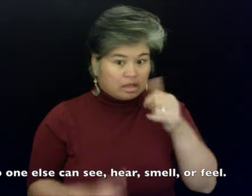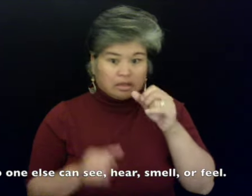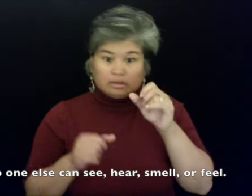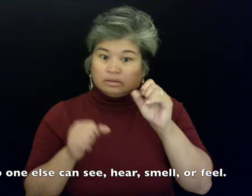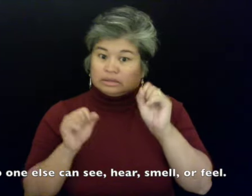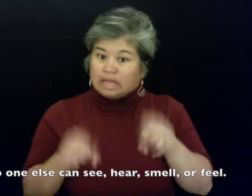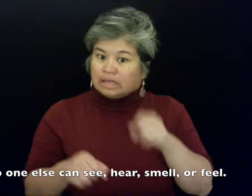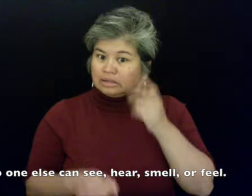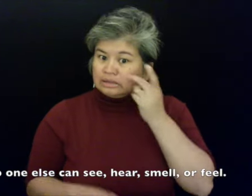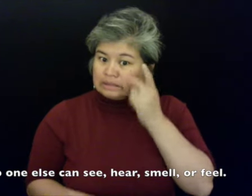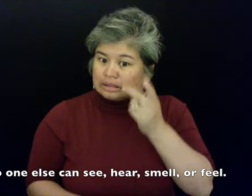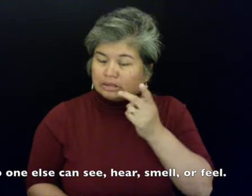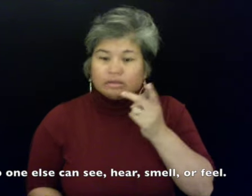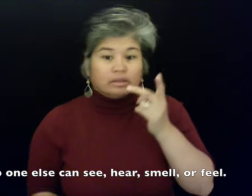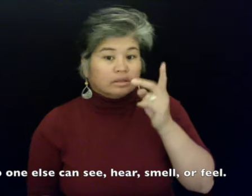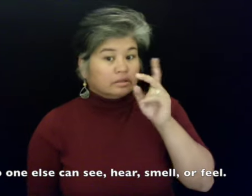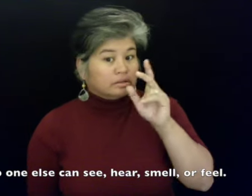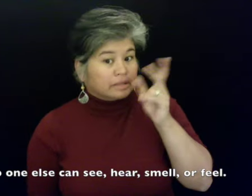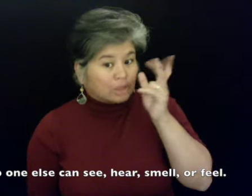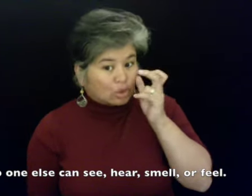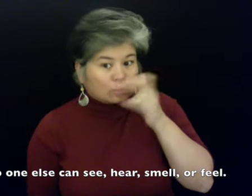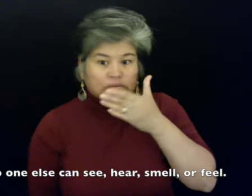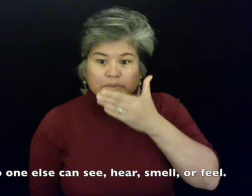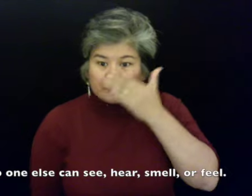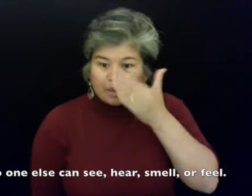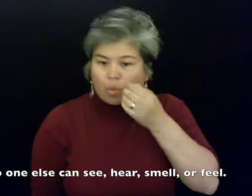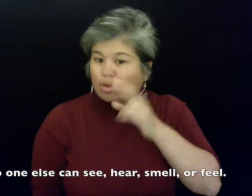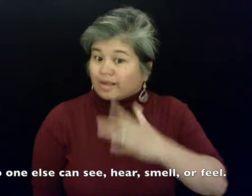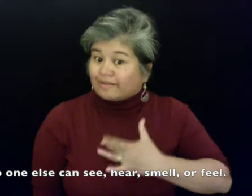else can see, hear, smell, or feel.